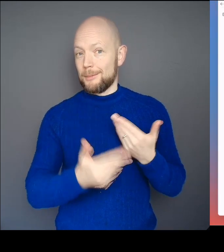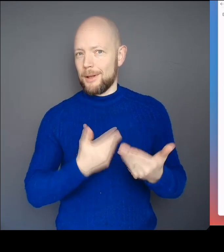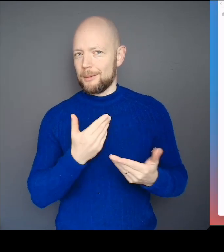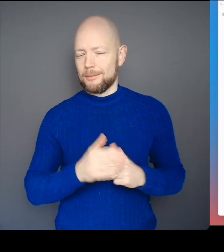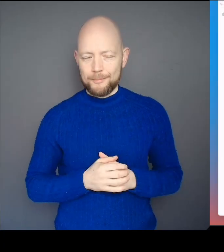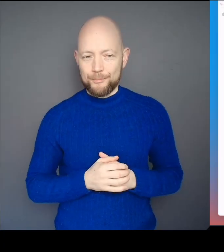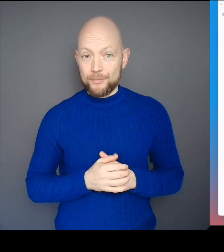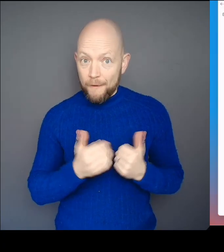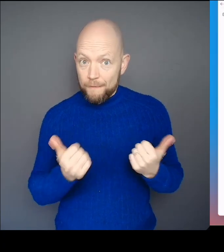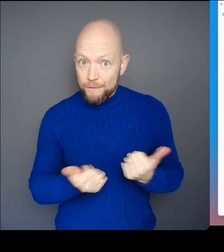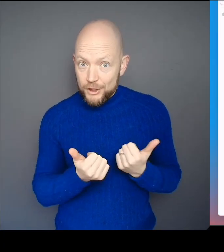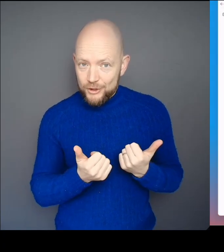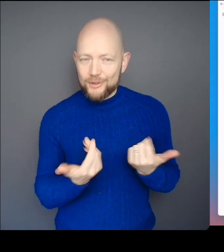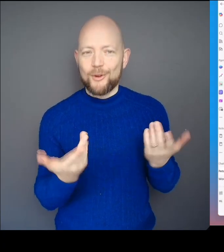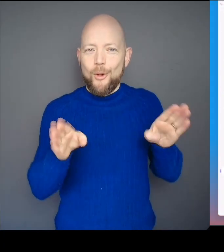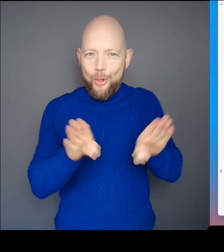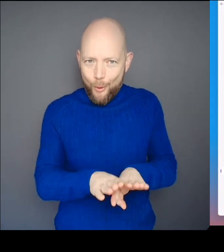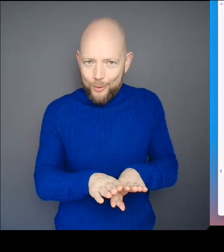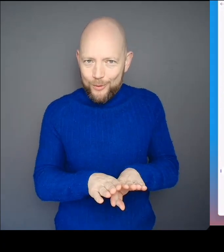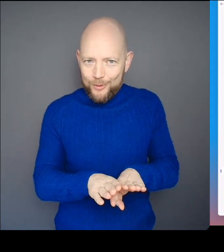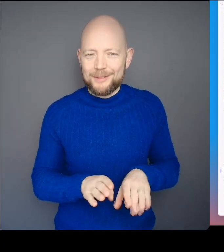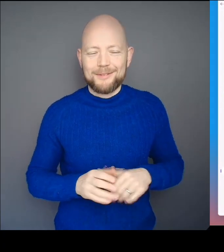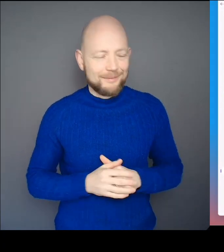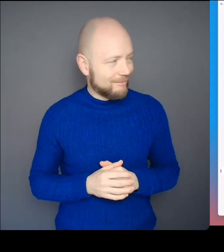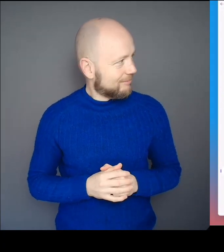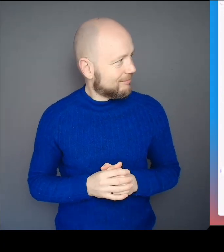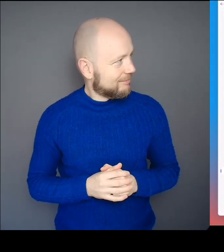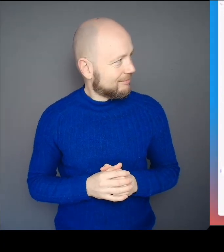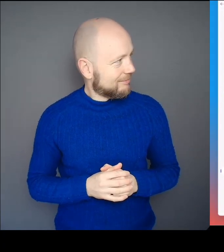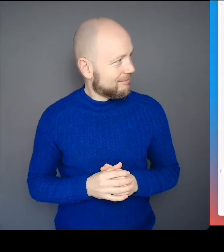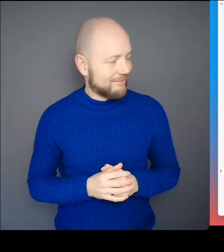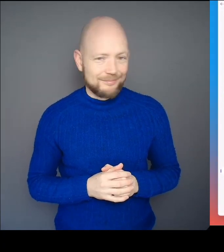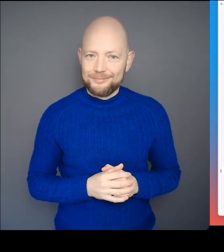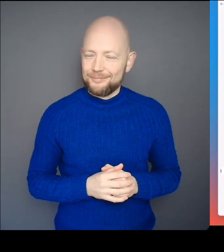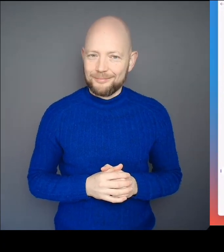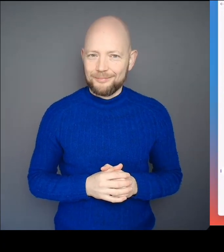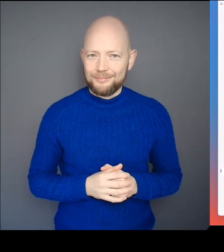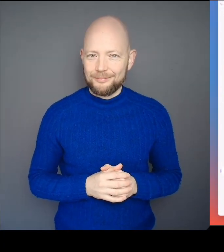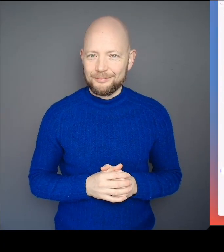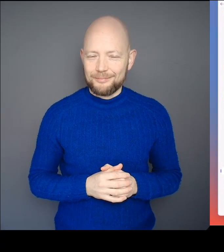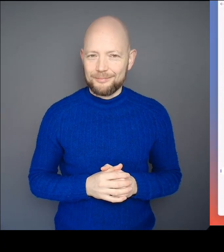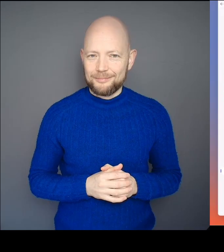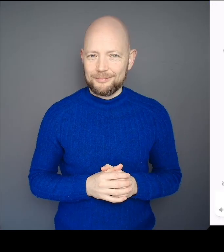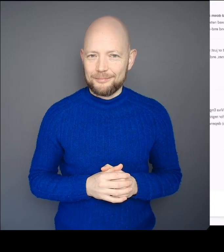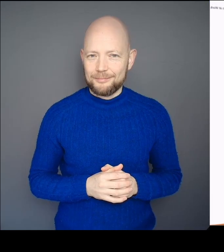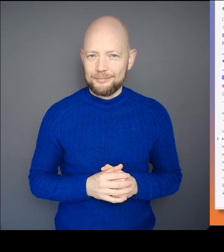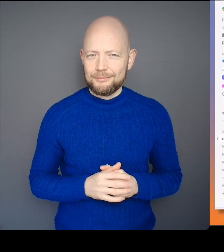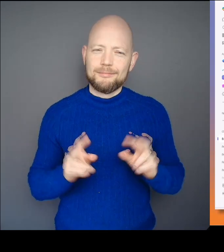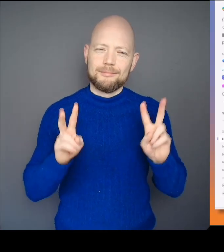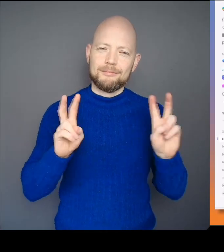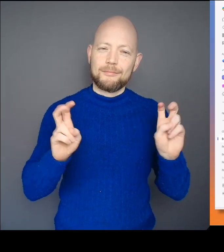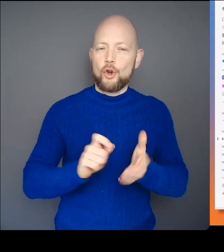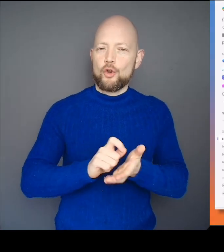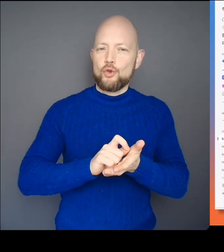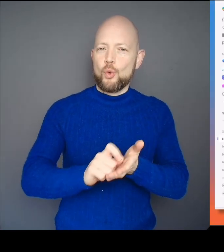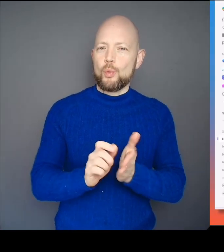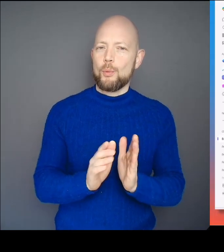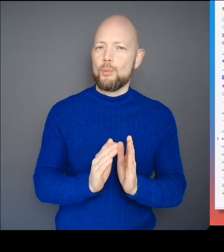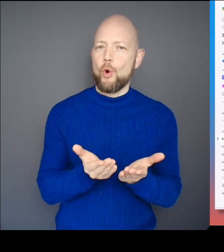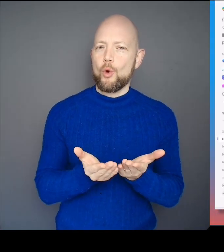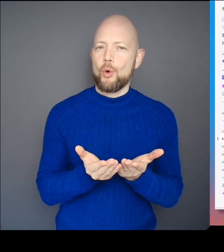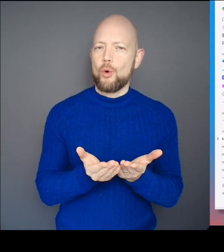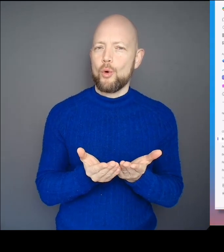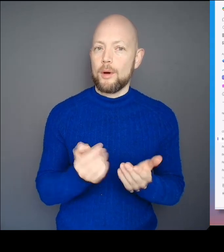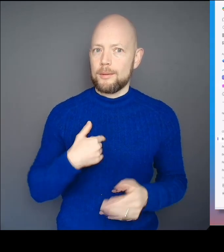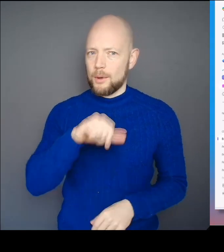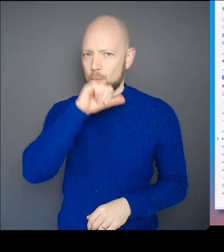look at next. Once you're done, you can just close that out and you're back into the main Copilot experience. So let's take a look at the concept